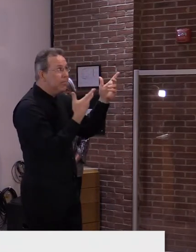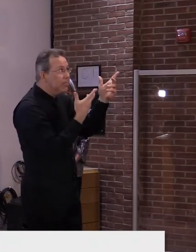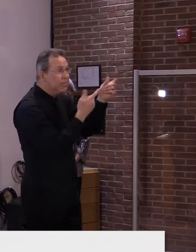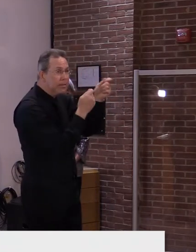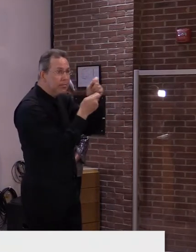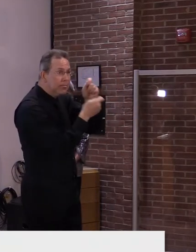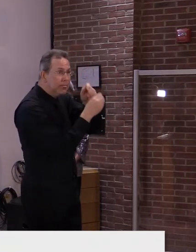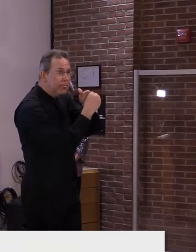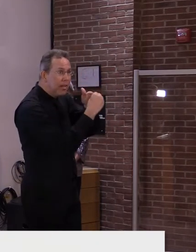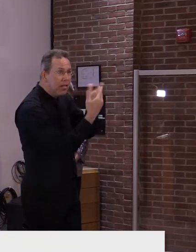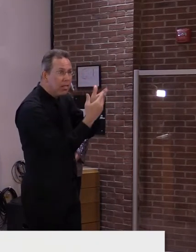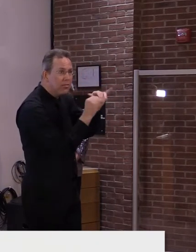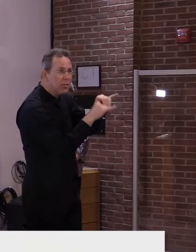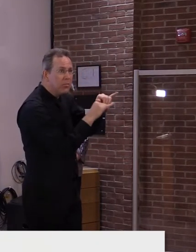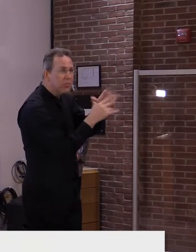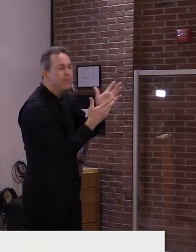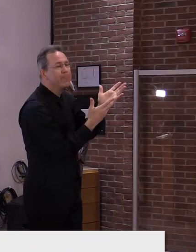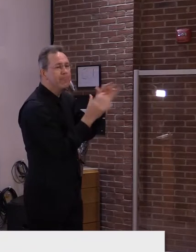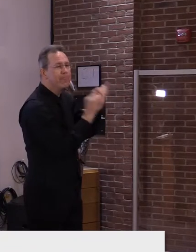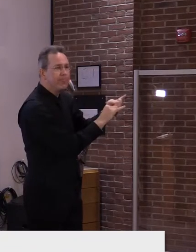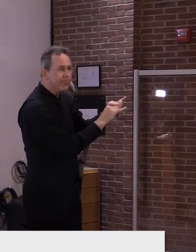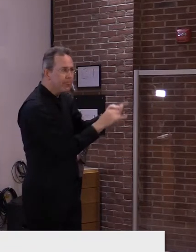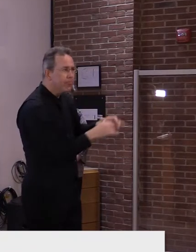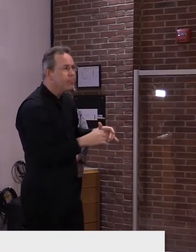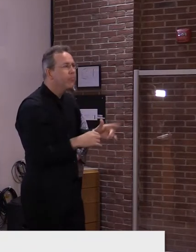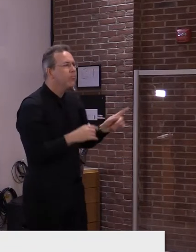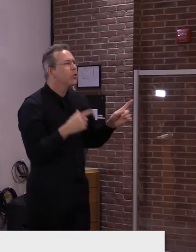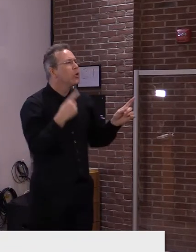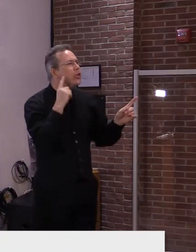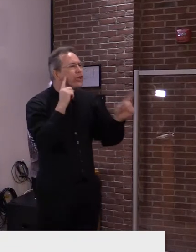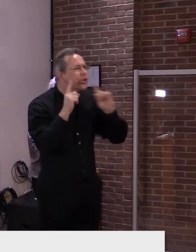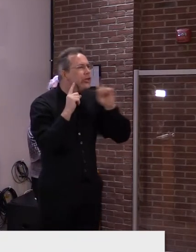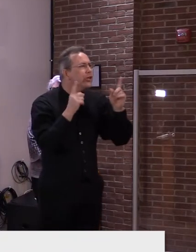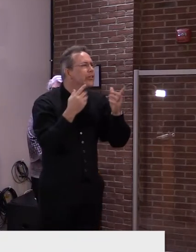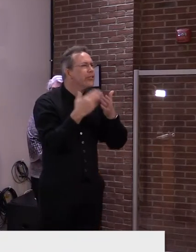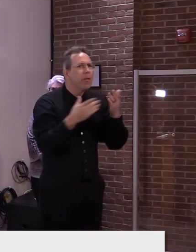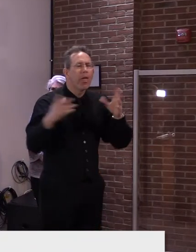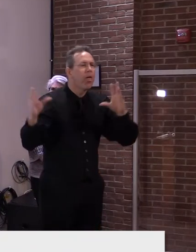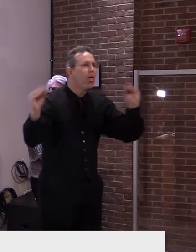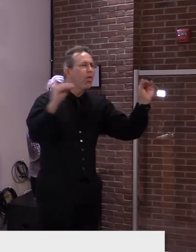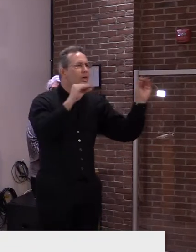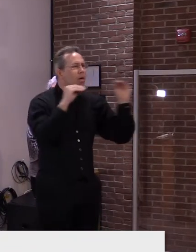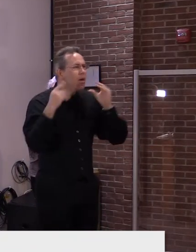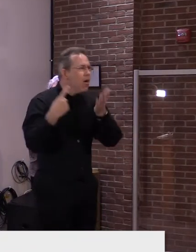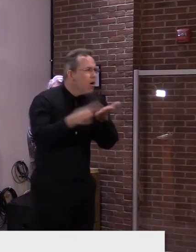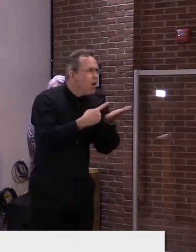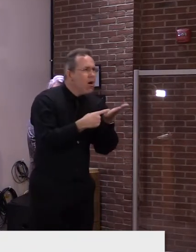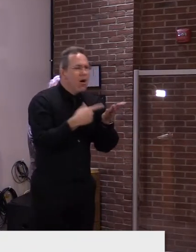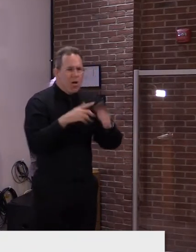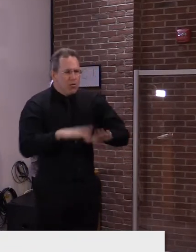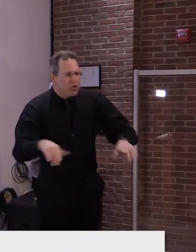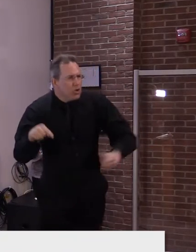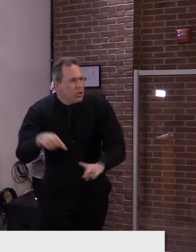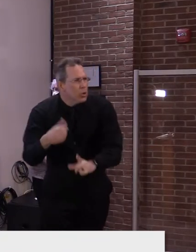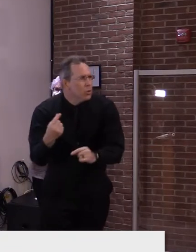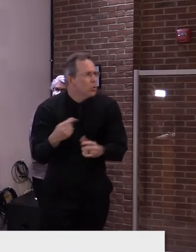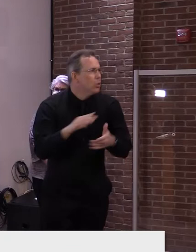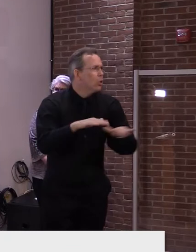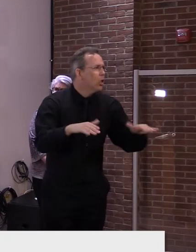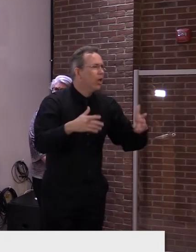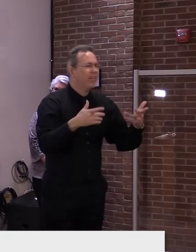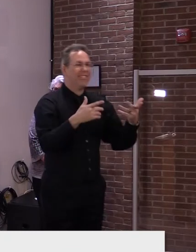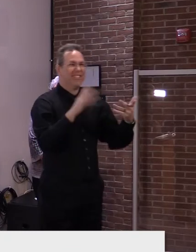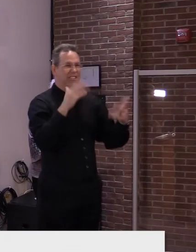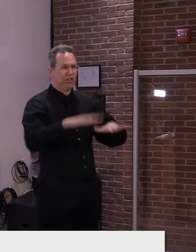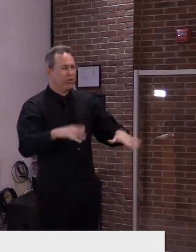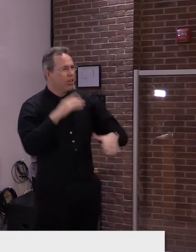compelling discussions regarding how our children and adolescents are not doing so well,